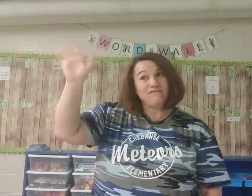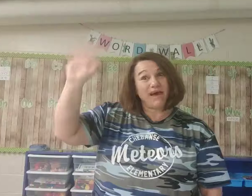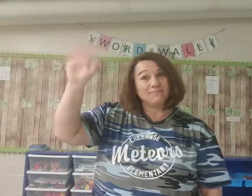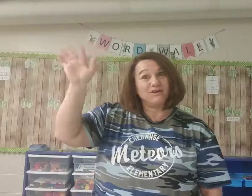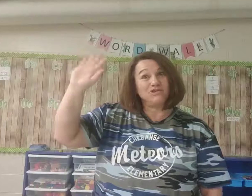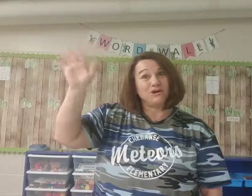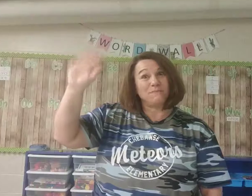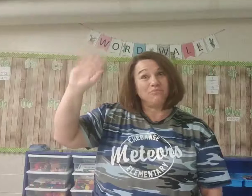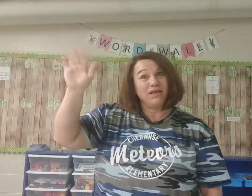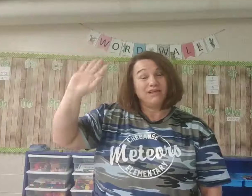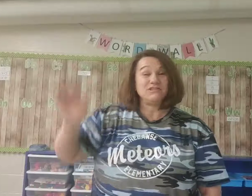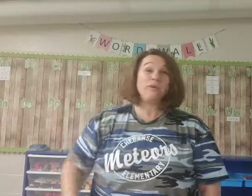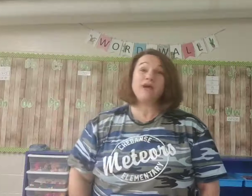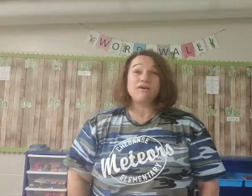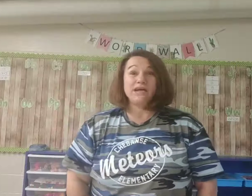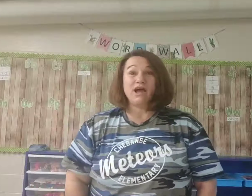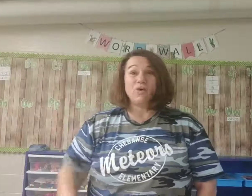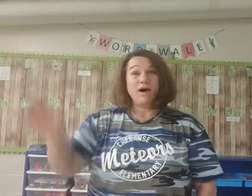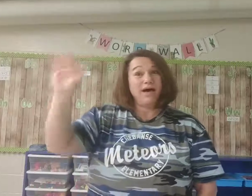wave at them, don't you? So we already know